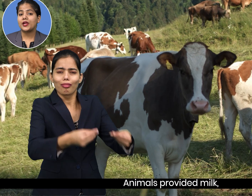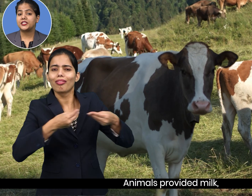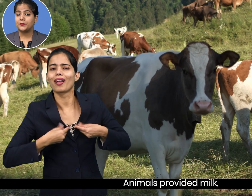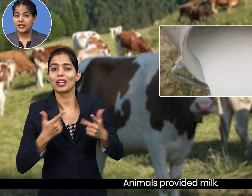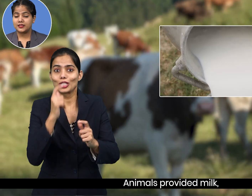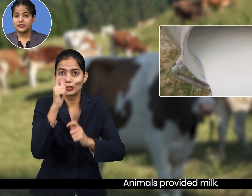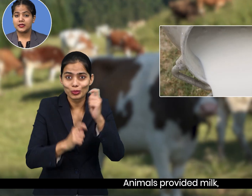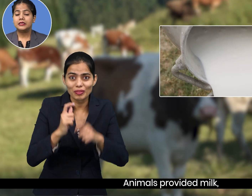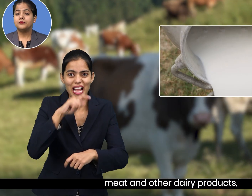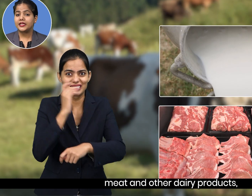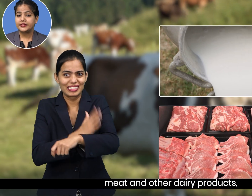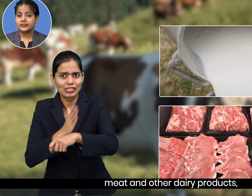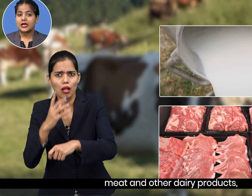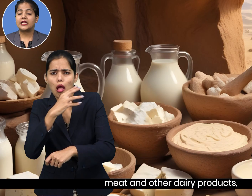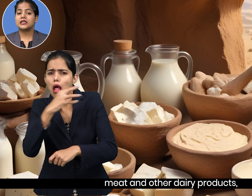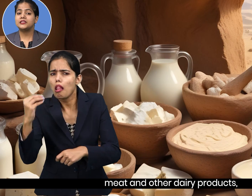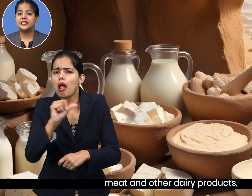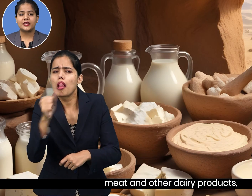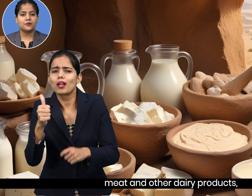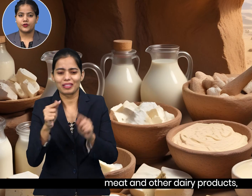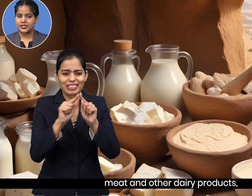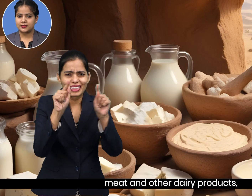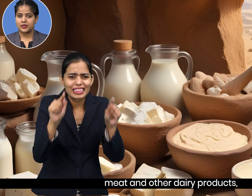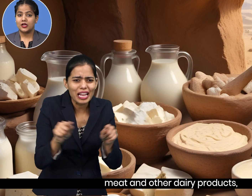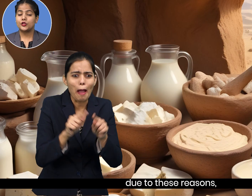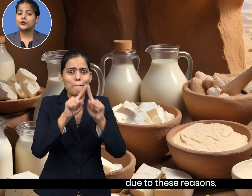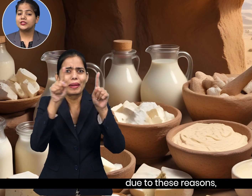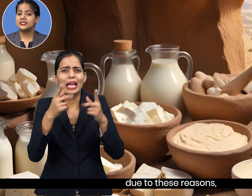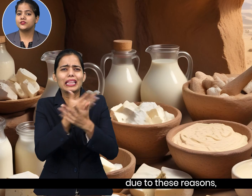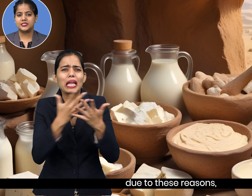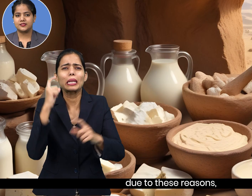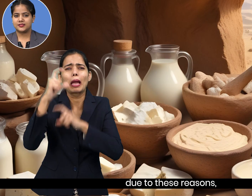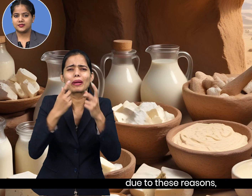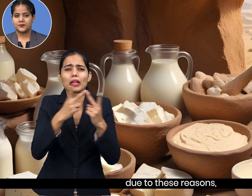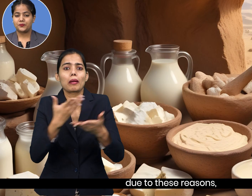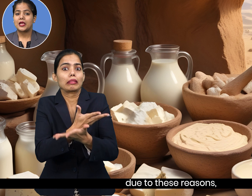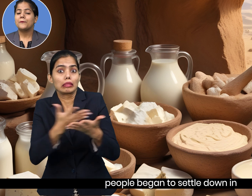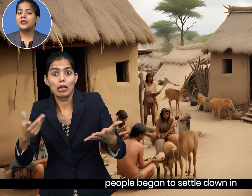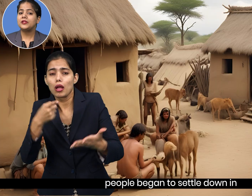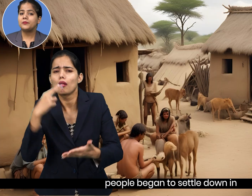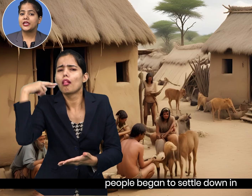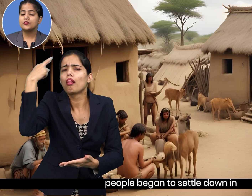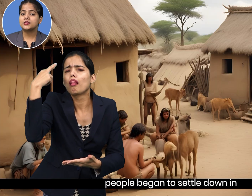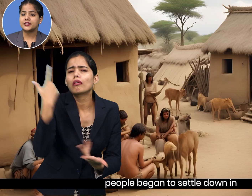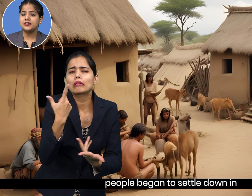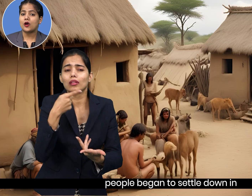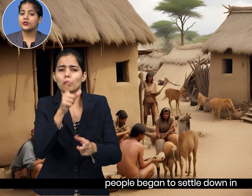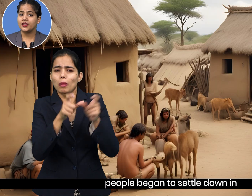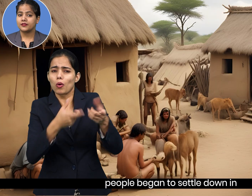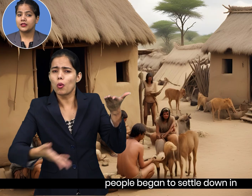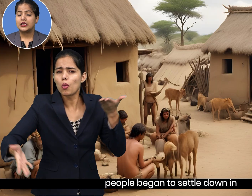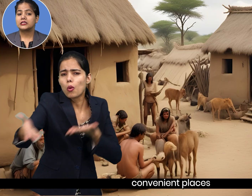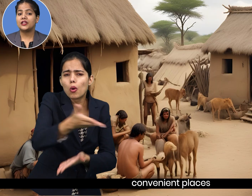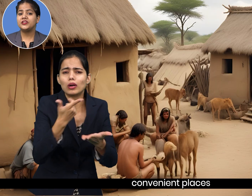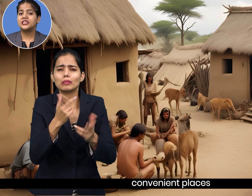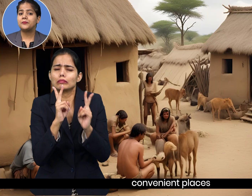Animals provided milk, meat, and other dairy products. Due to these reasons, people began to settle down